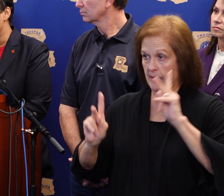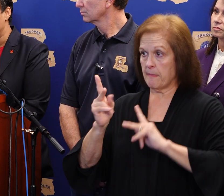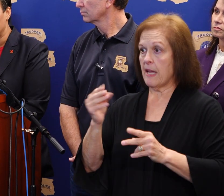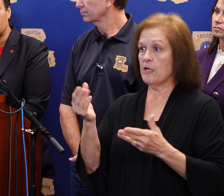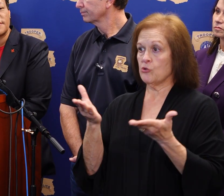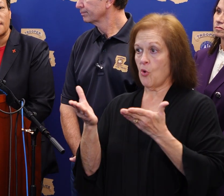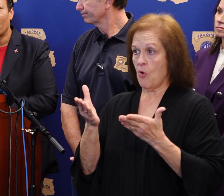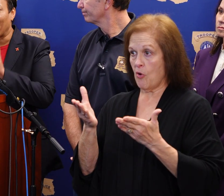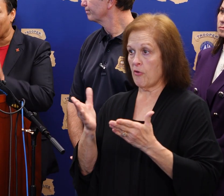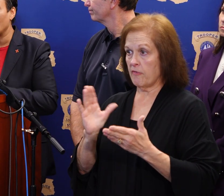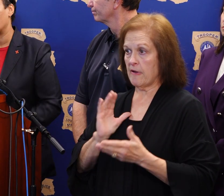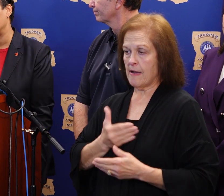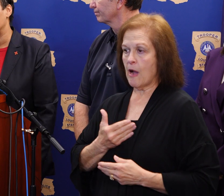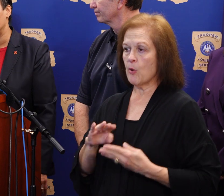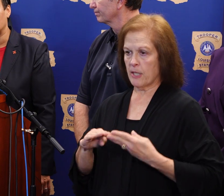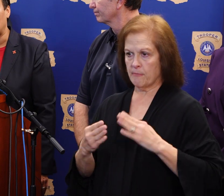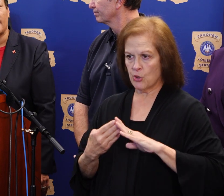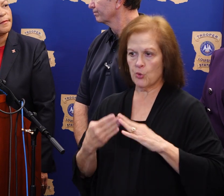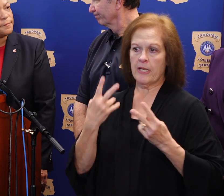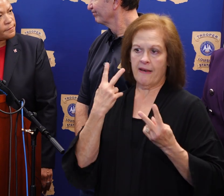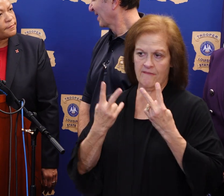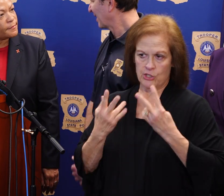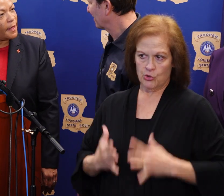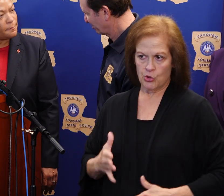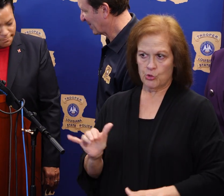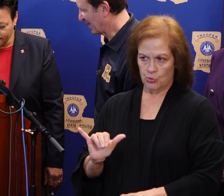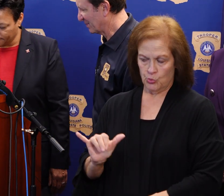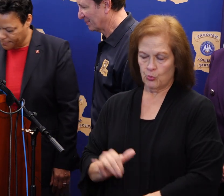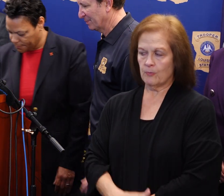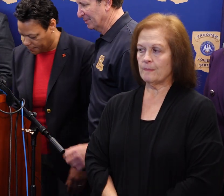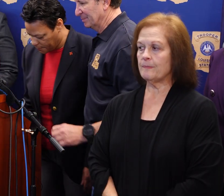serve our residents and our visitors alike.